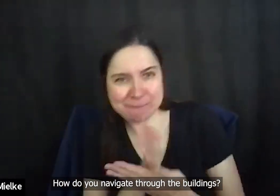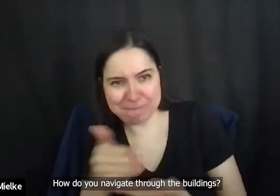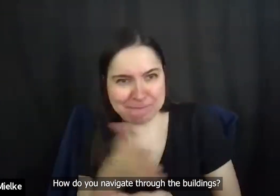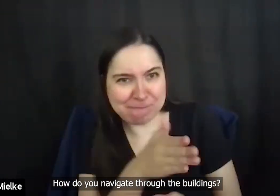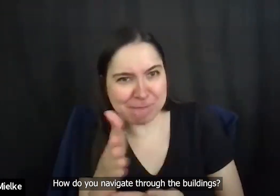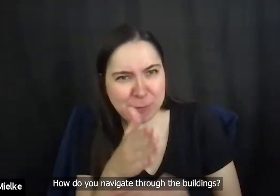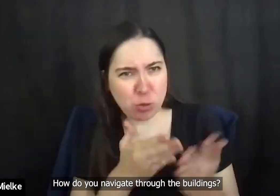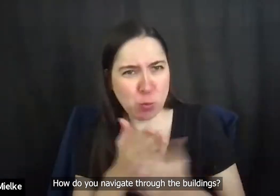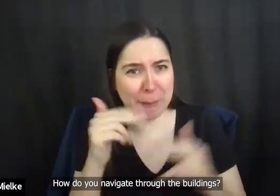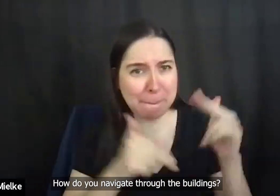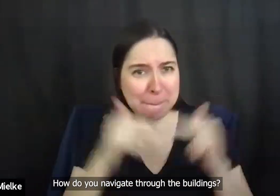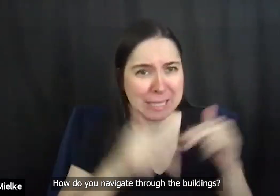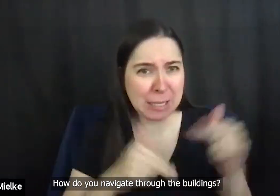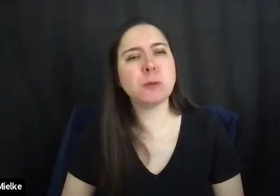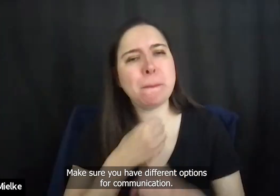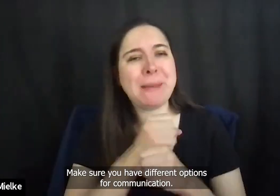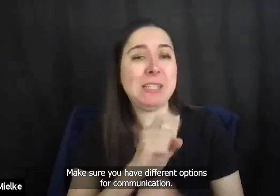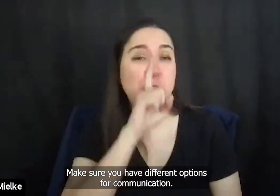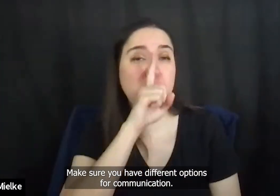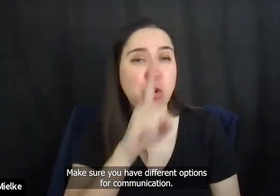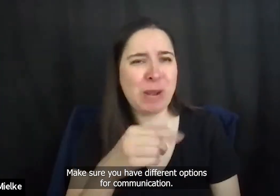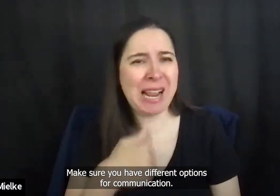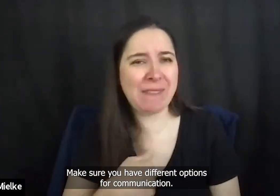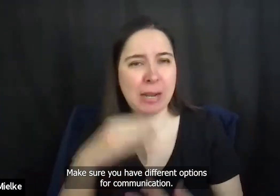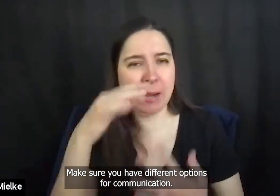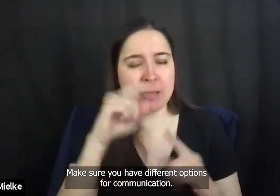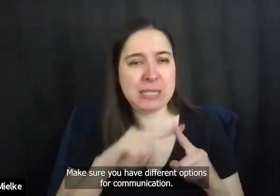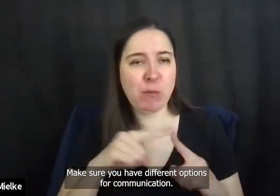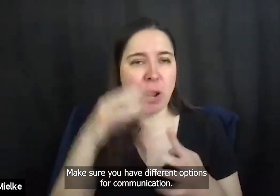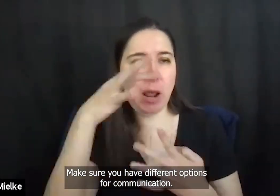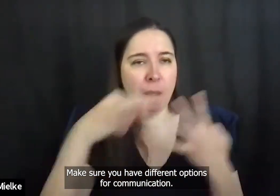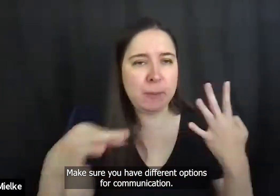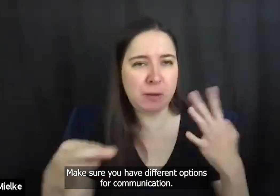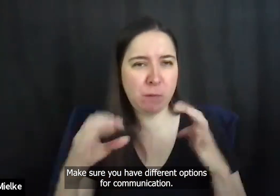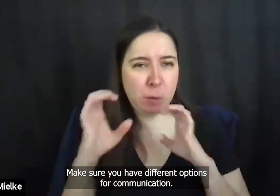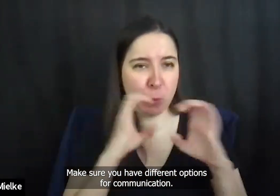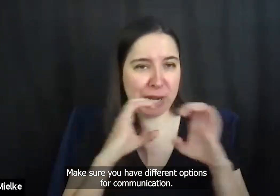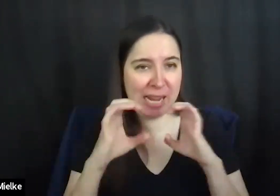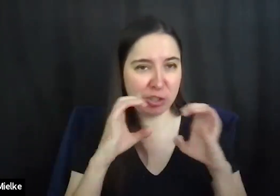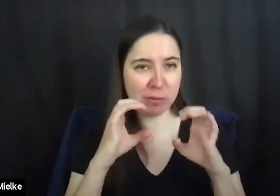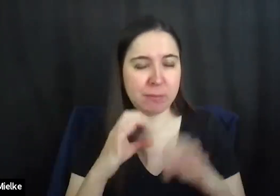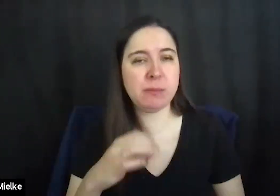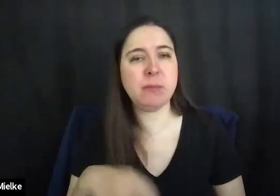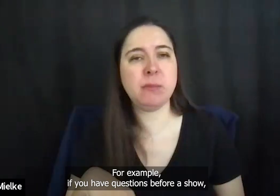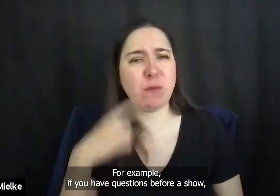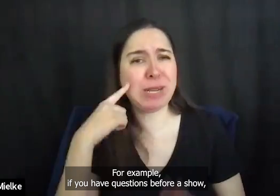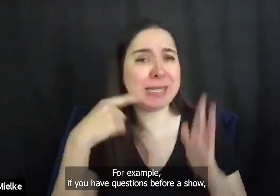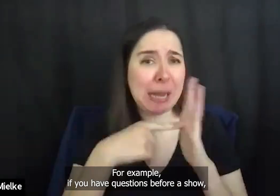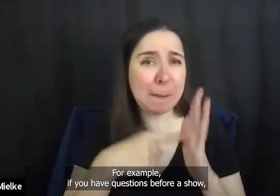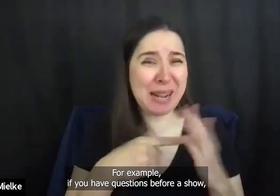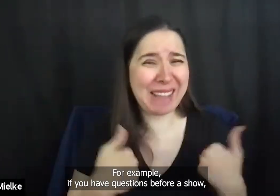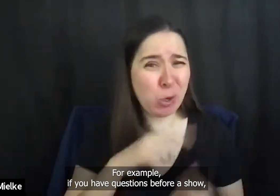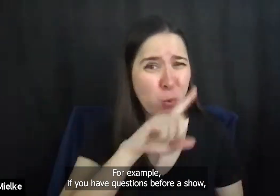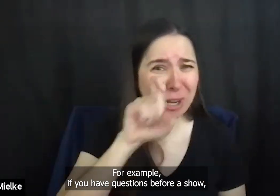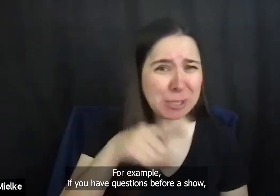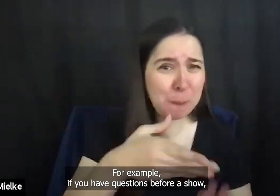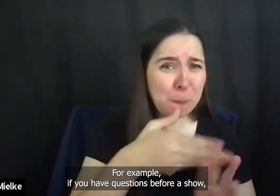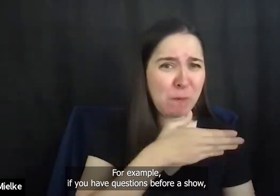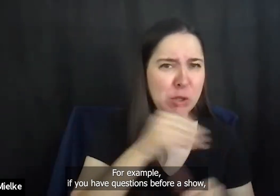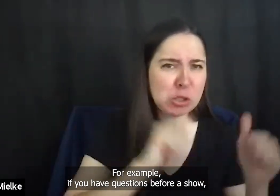navigate through the buildings? Make sure you have different options for communication. For example, if you have questions